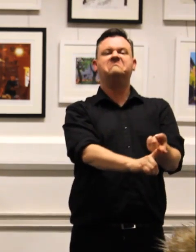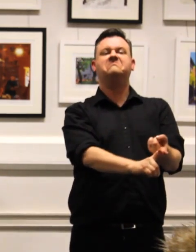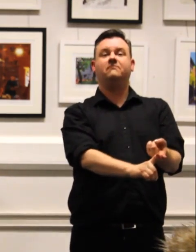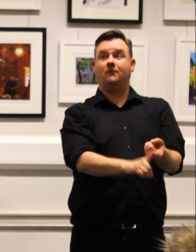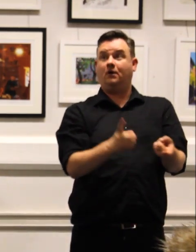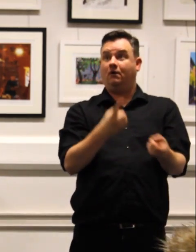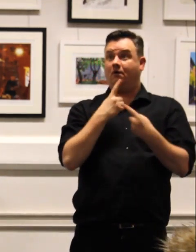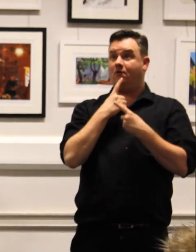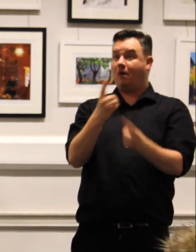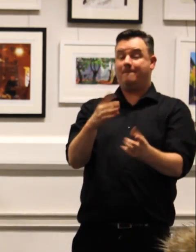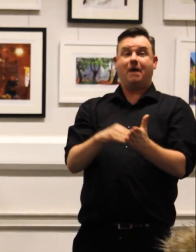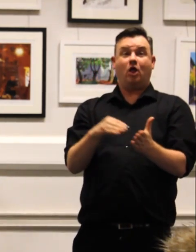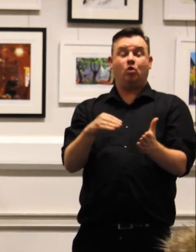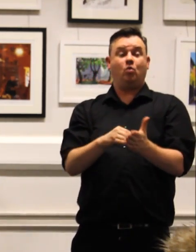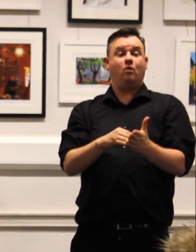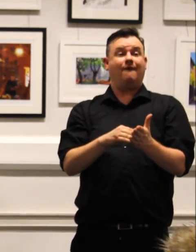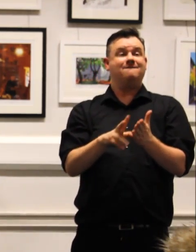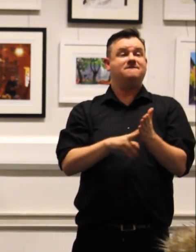cried Machiavelli.